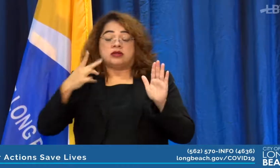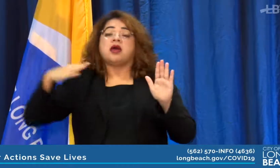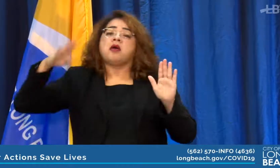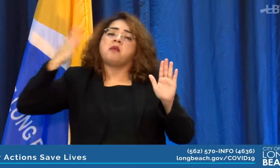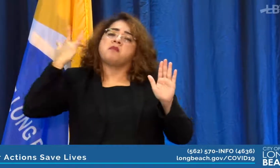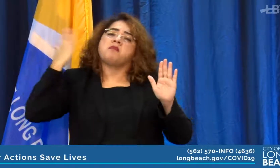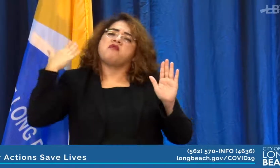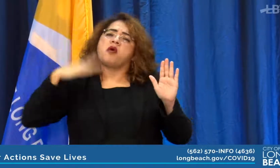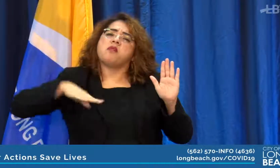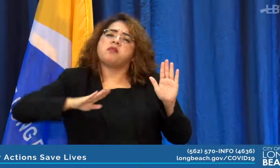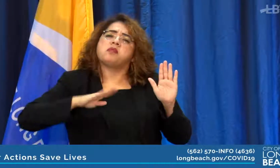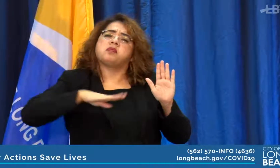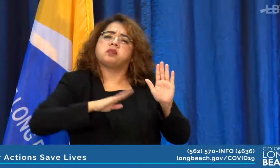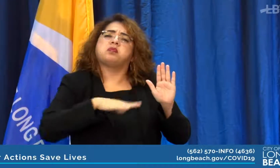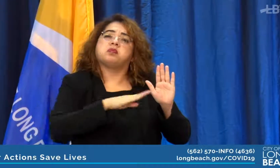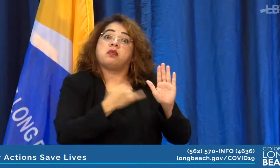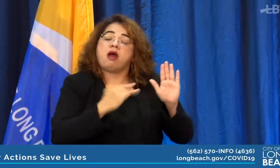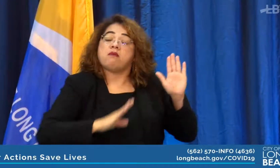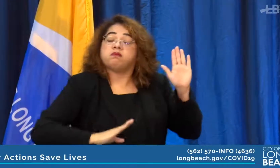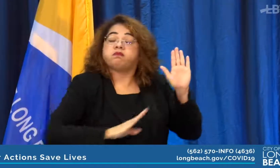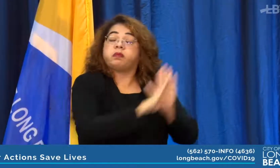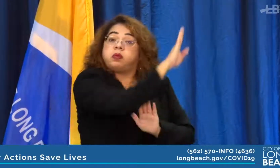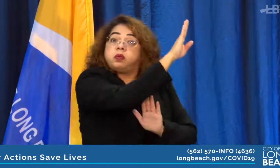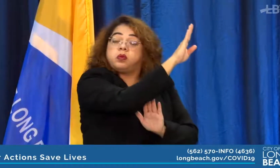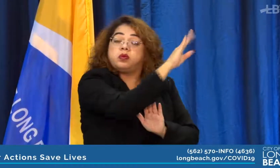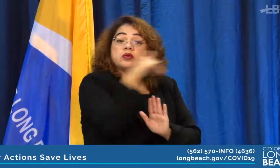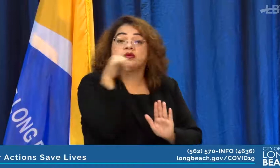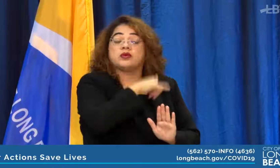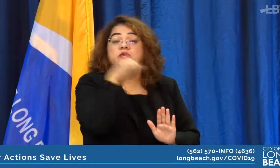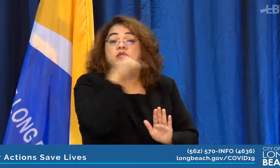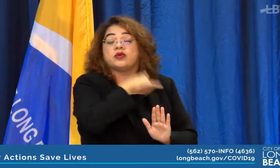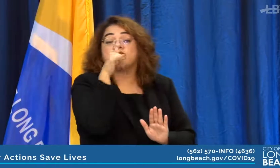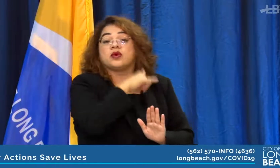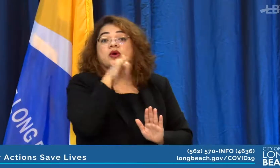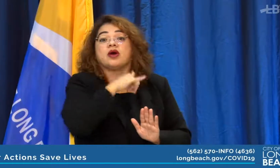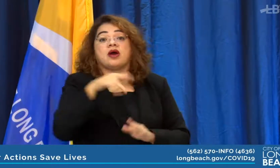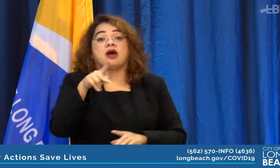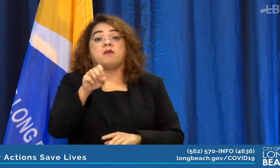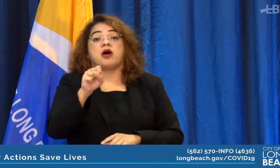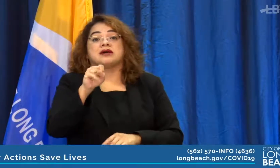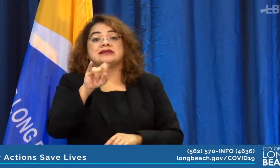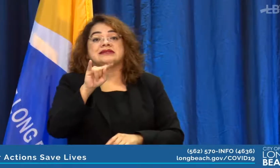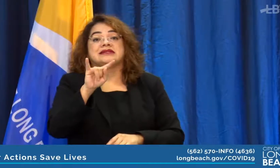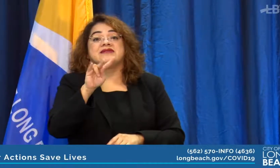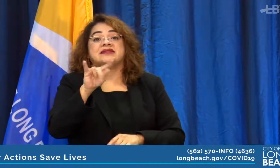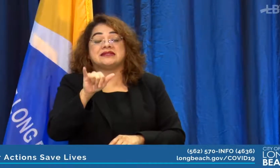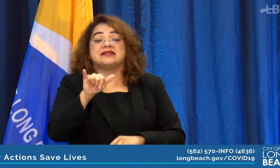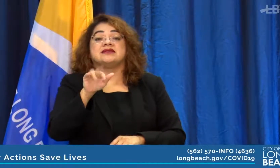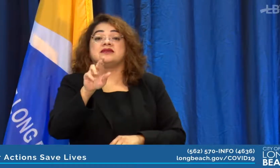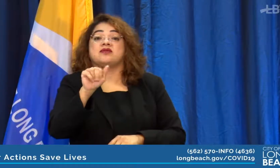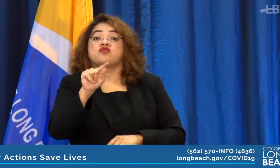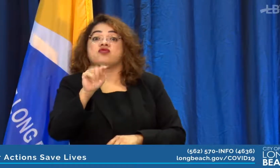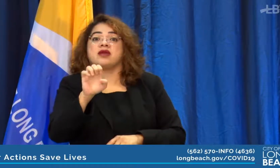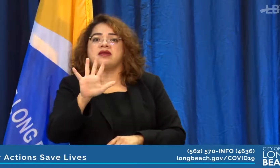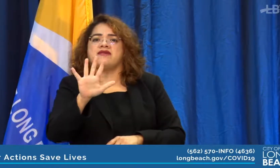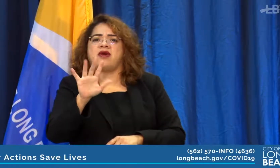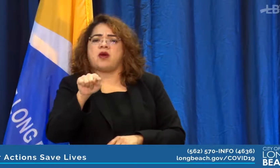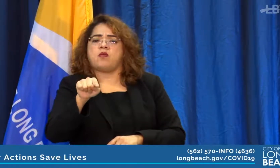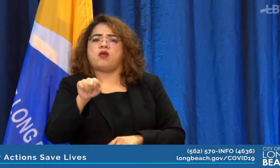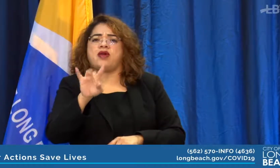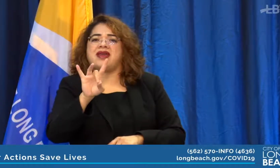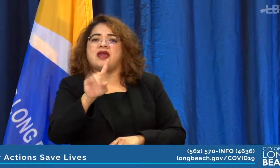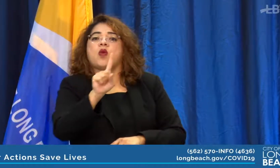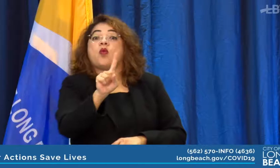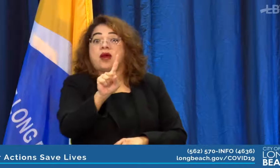experienced in the past in terms of increases. We've gone from a positivity rate, or we're now at a positivity rate of